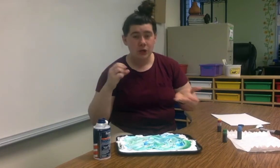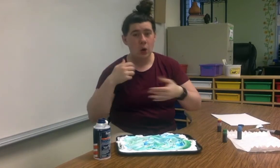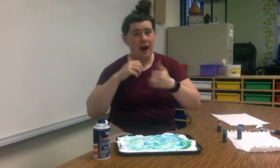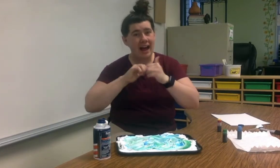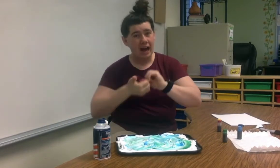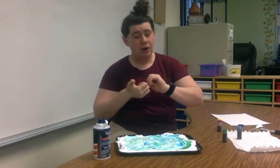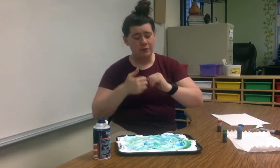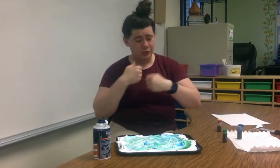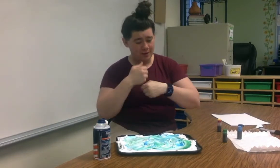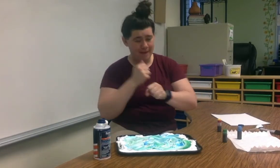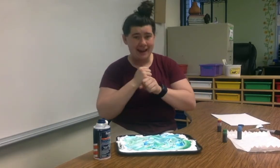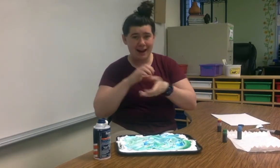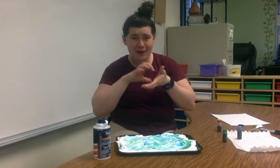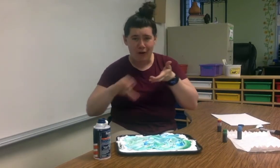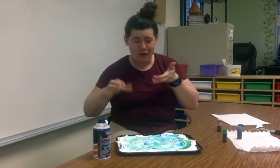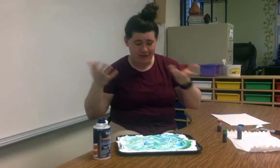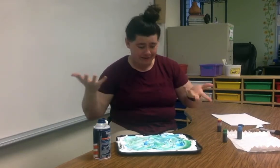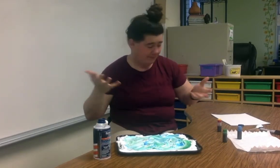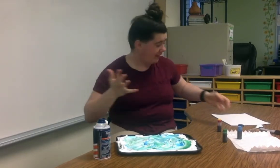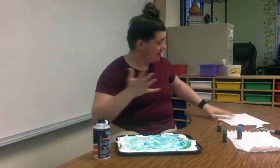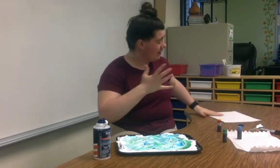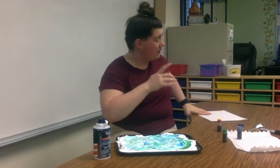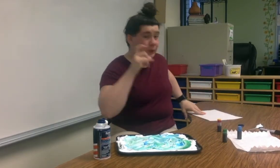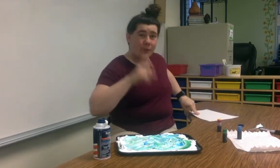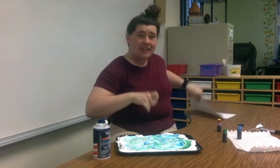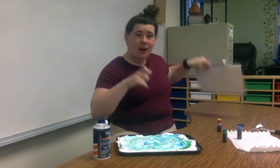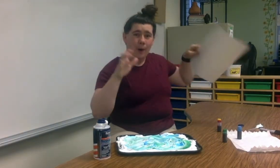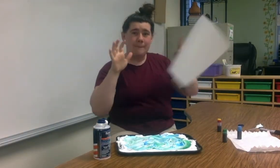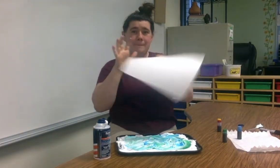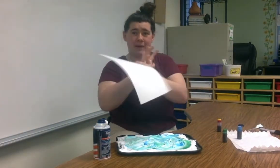So, how do we make a card? We need our paper.